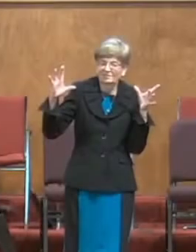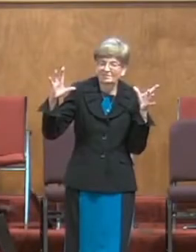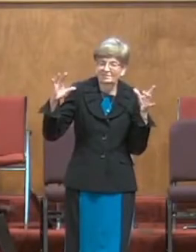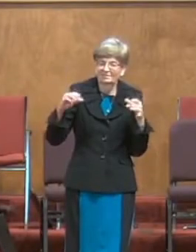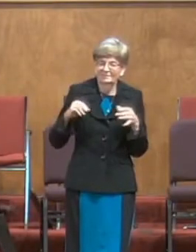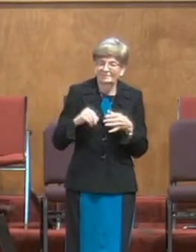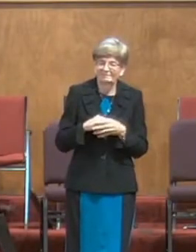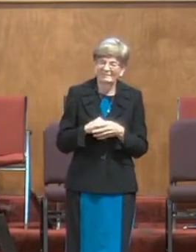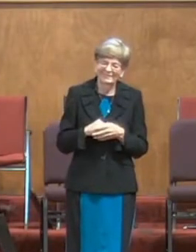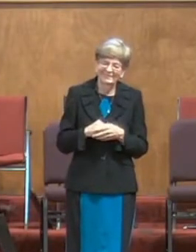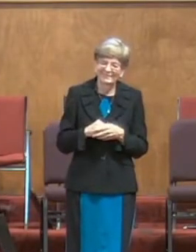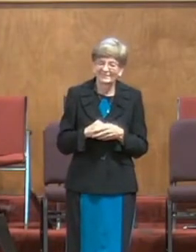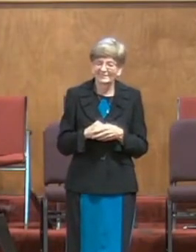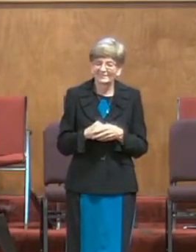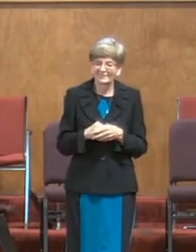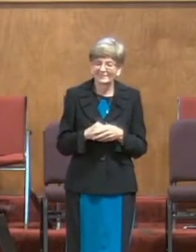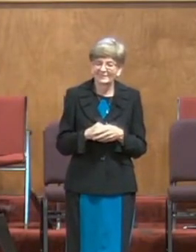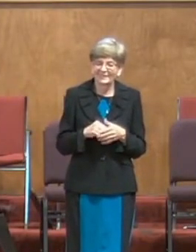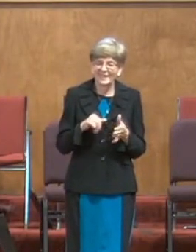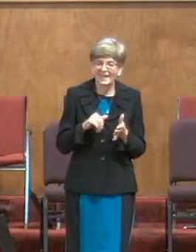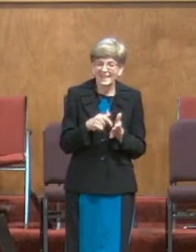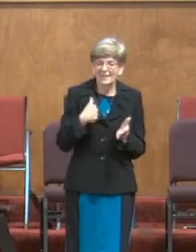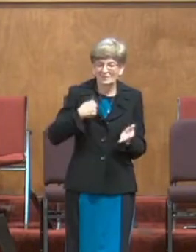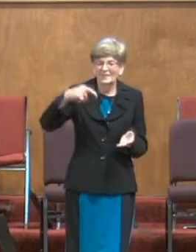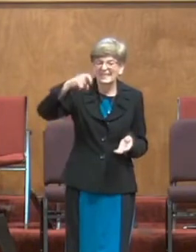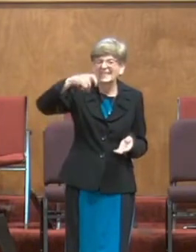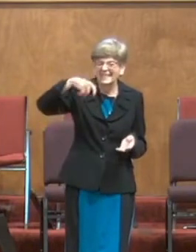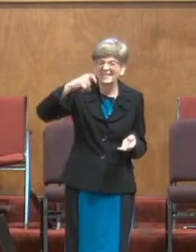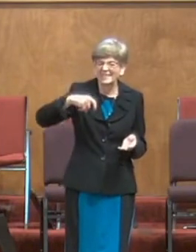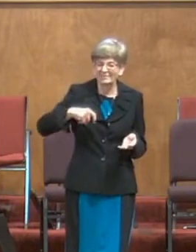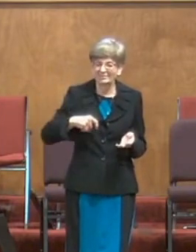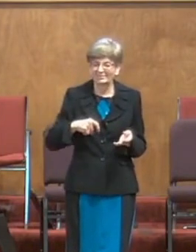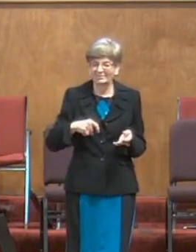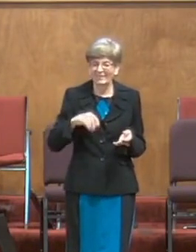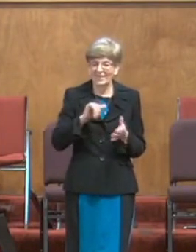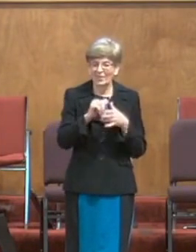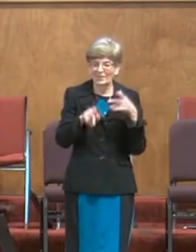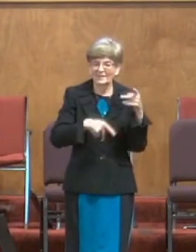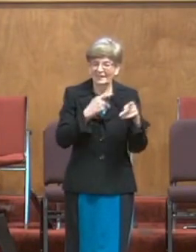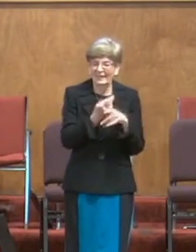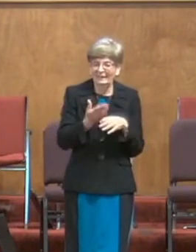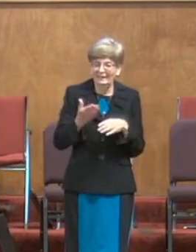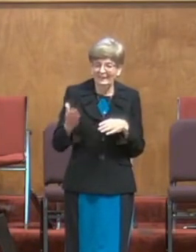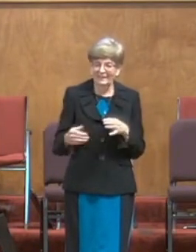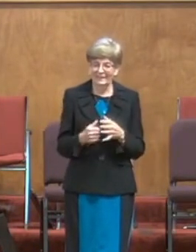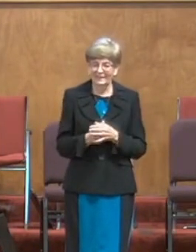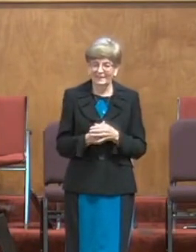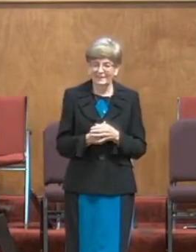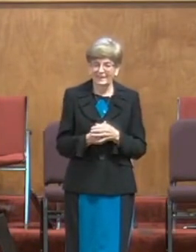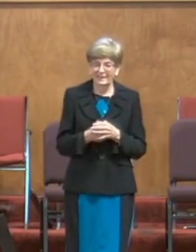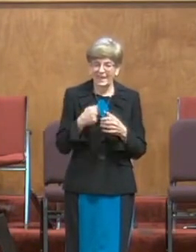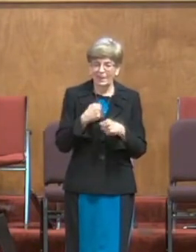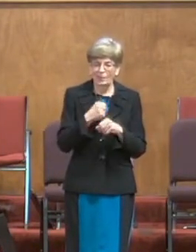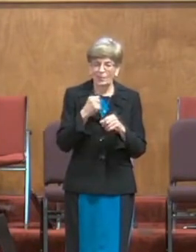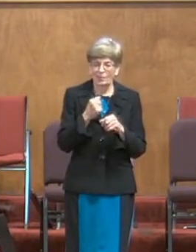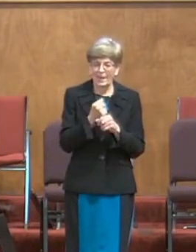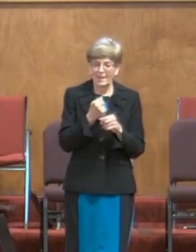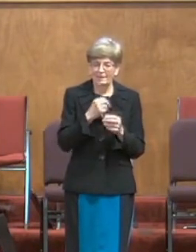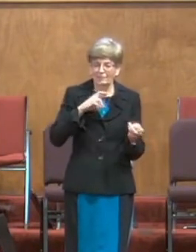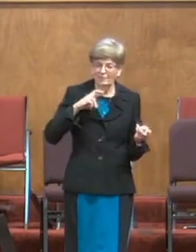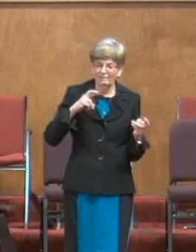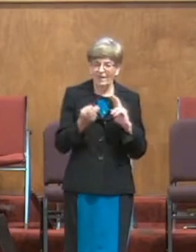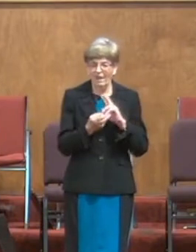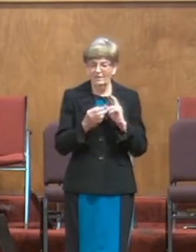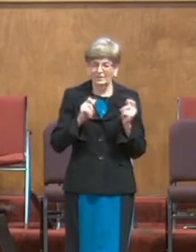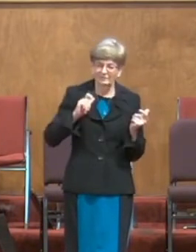those are the areas that you need to work in me most that will bring that revival and that repentance in my life.